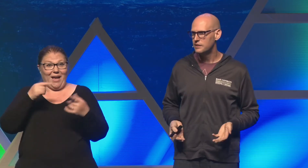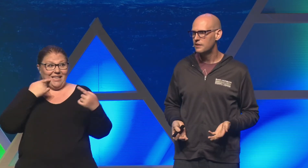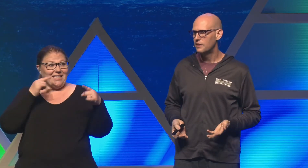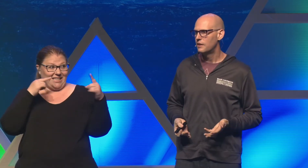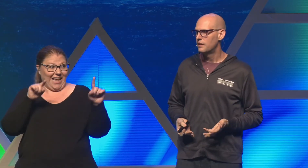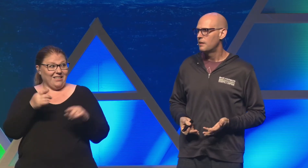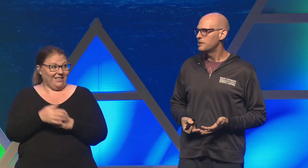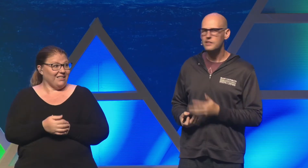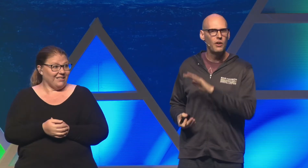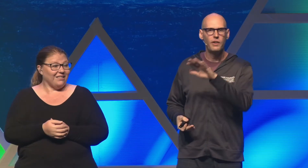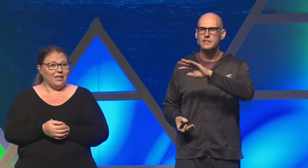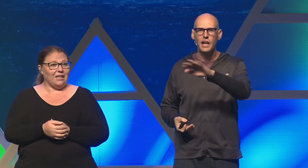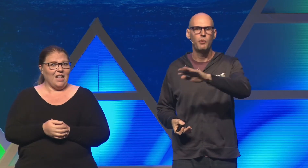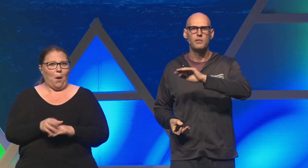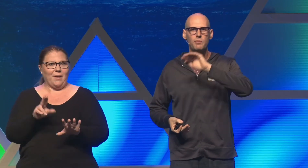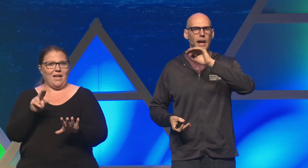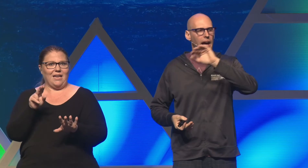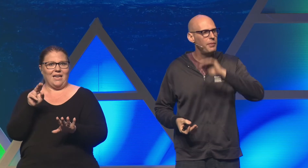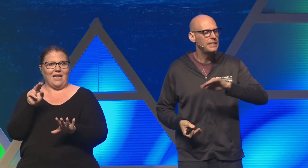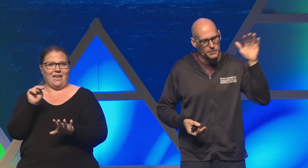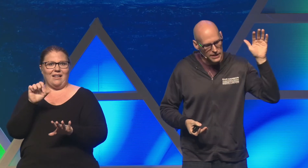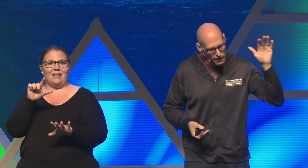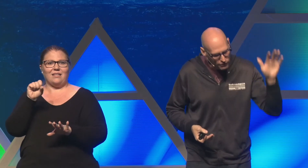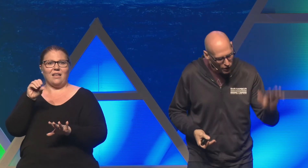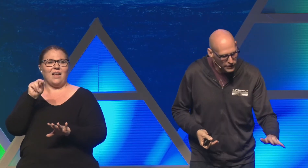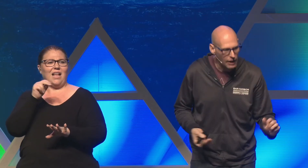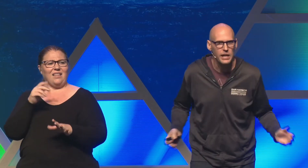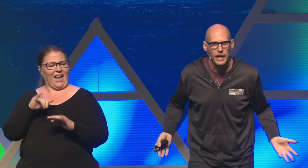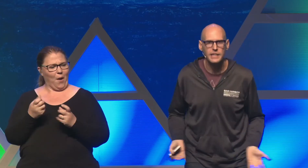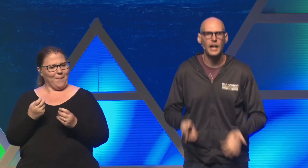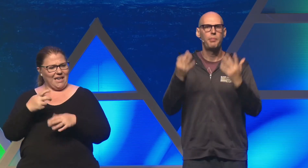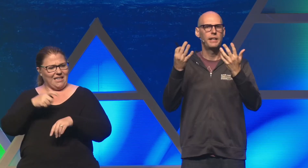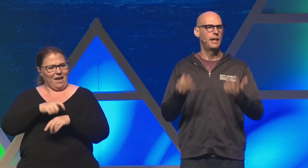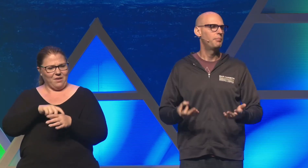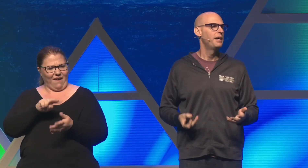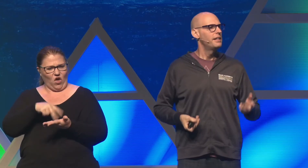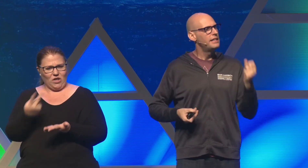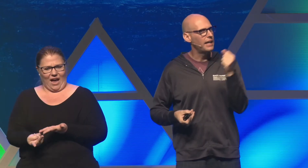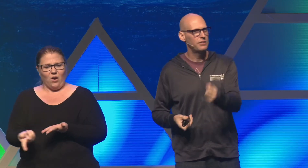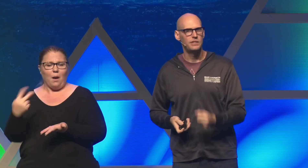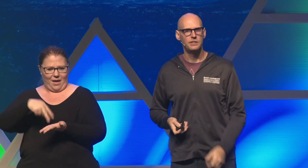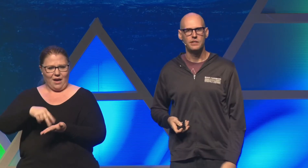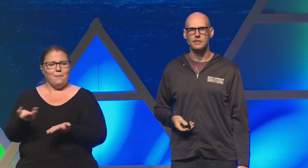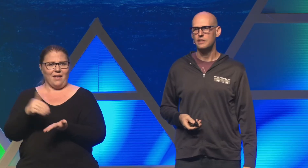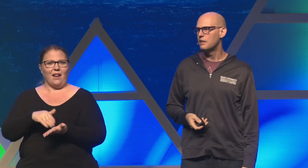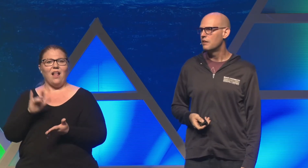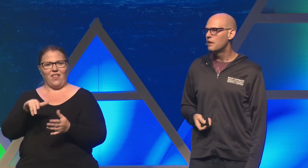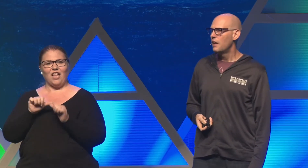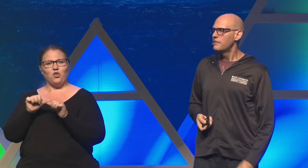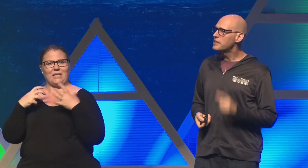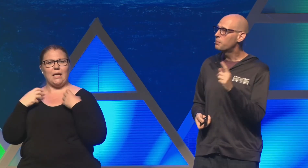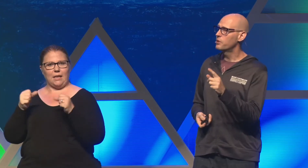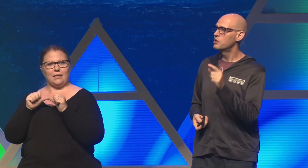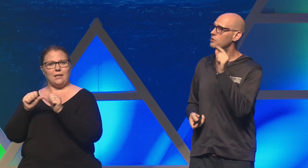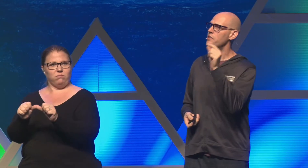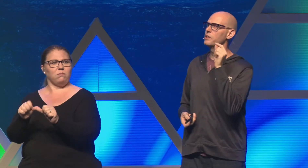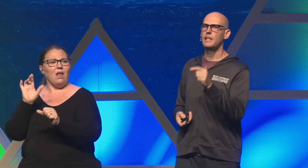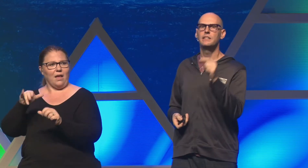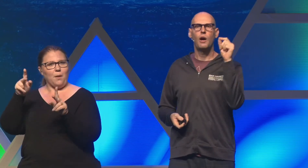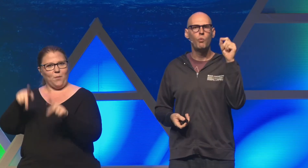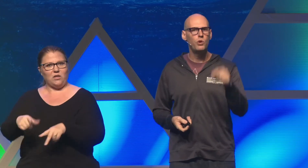successes. He says, no, that's not where, but how many times did I fall down and I got back up? That's resiliency. That's a person